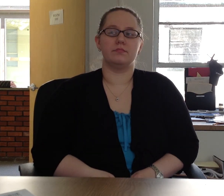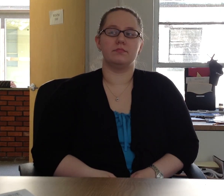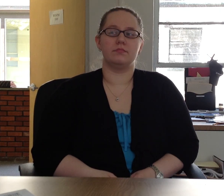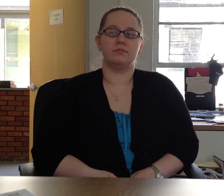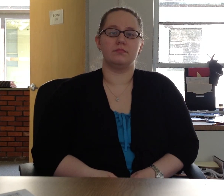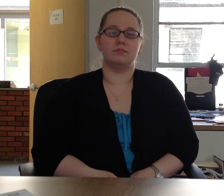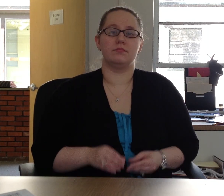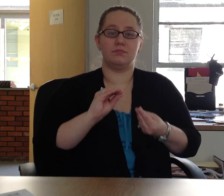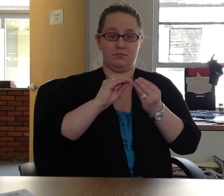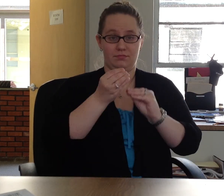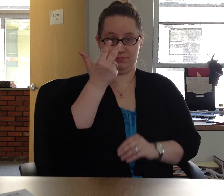Number 3.